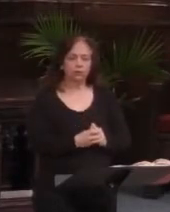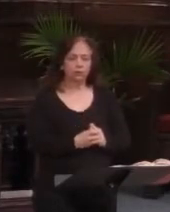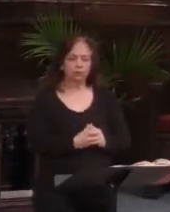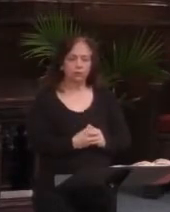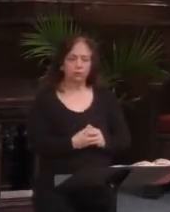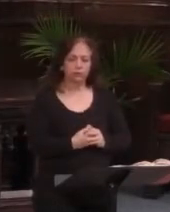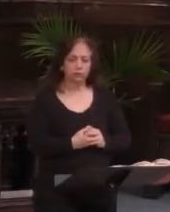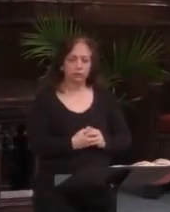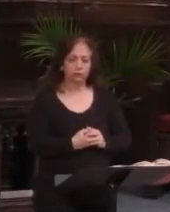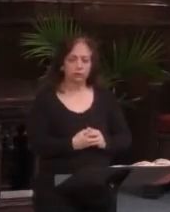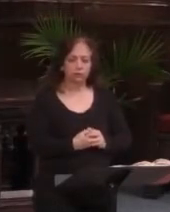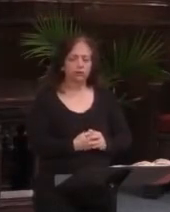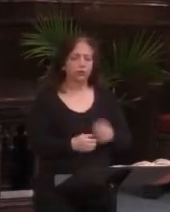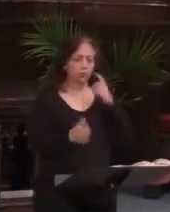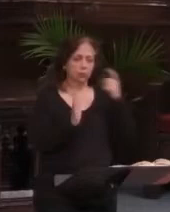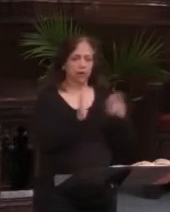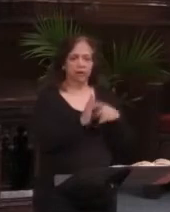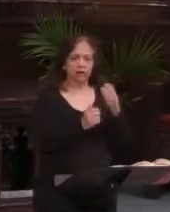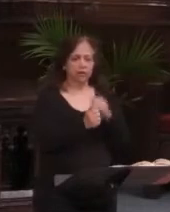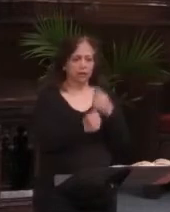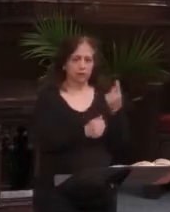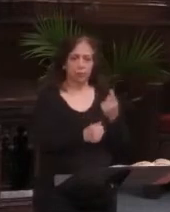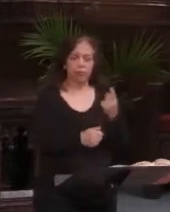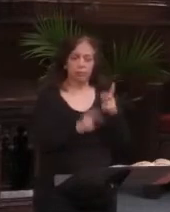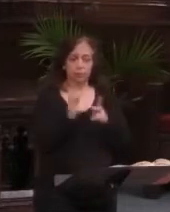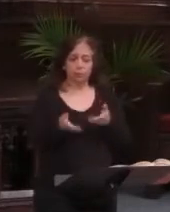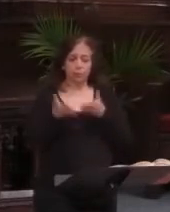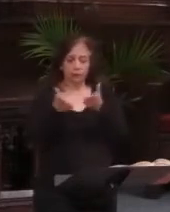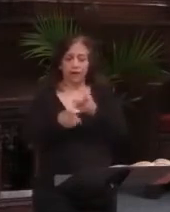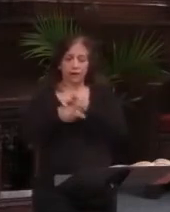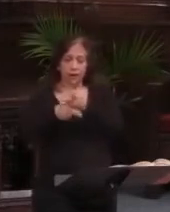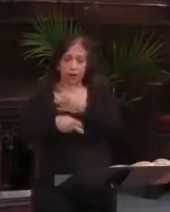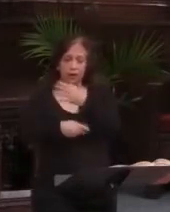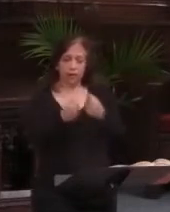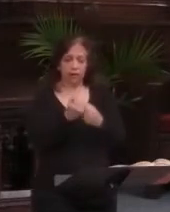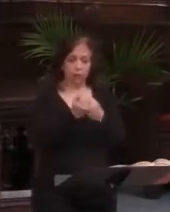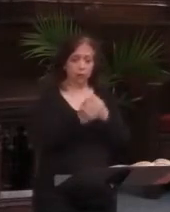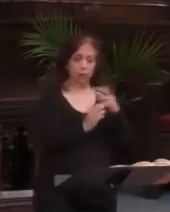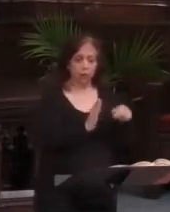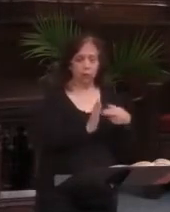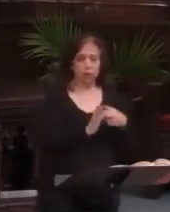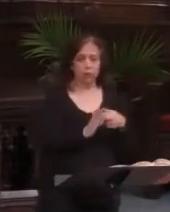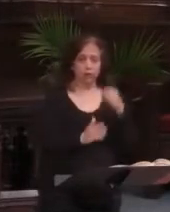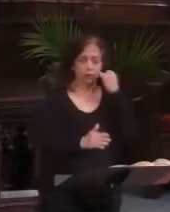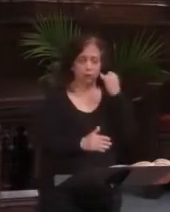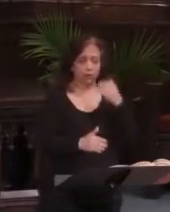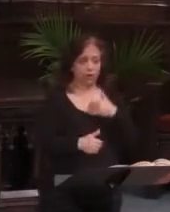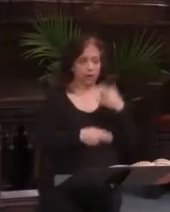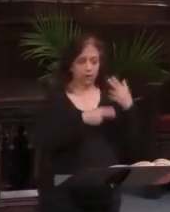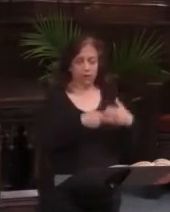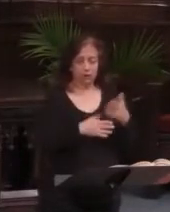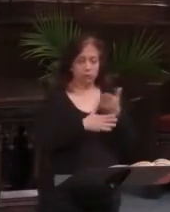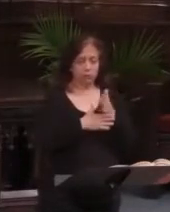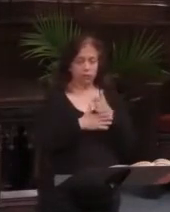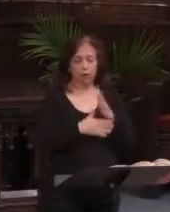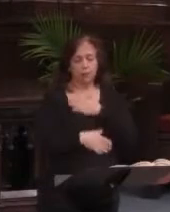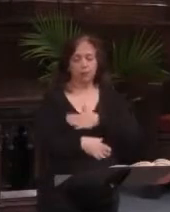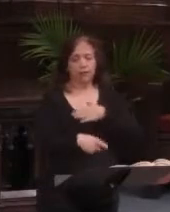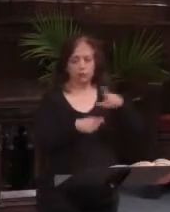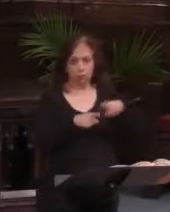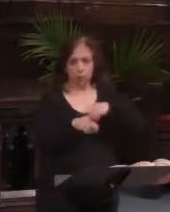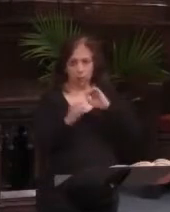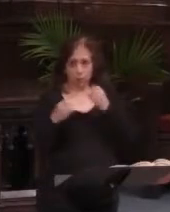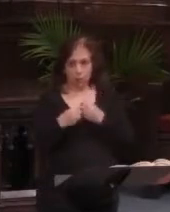care and those who are in supporting roles. If you have a name to share with us, please either call the office